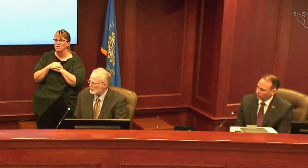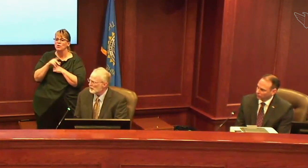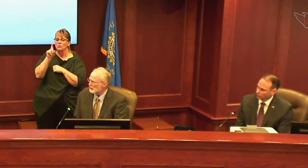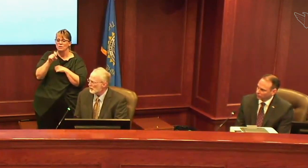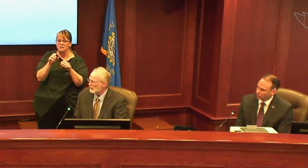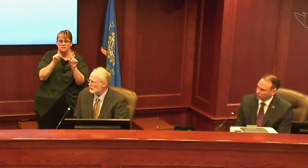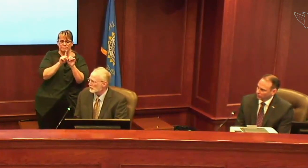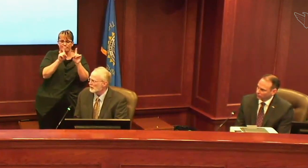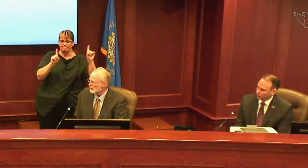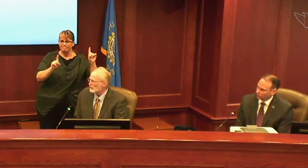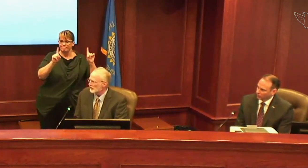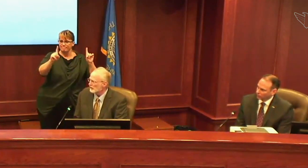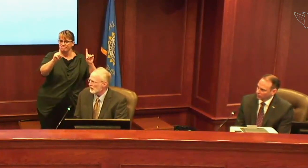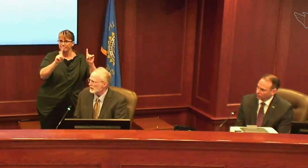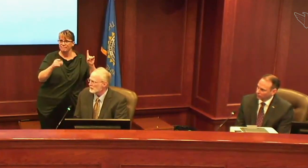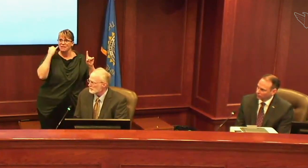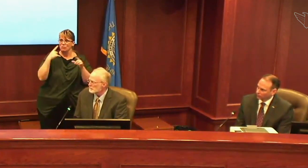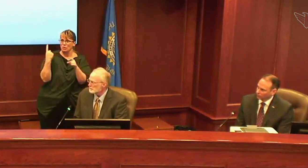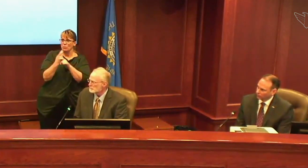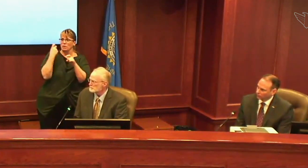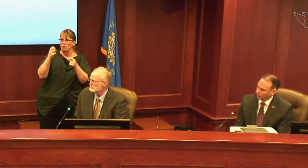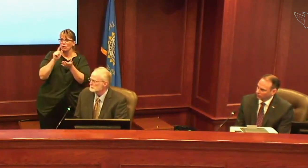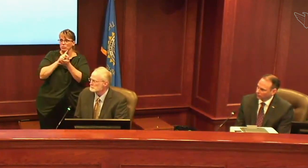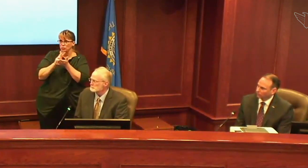will determine whether we win or lose this fight.